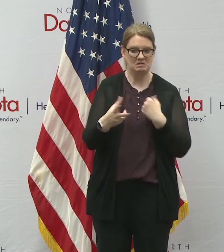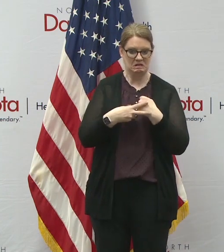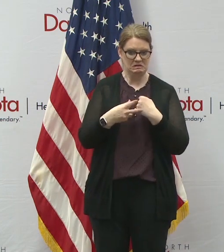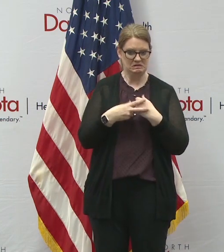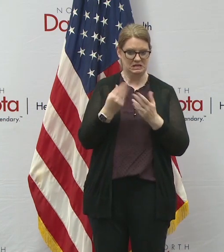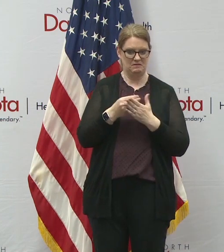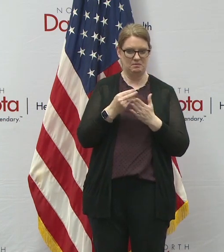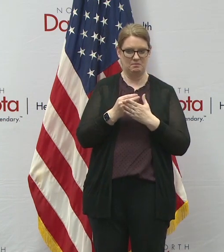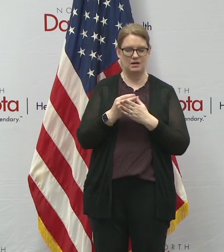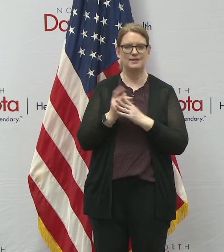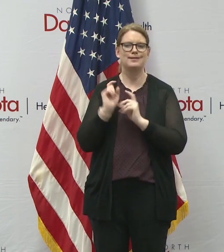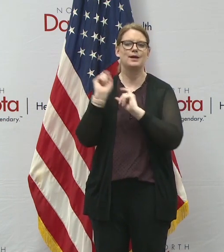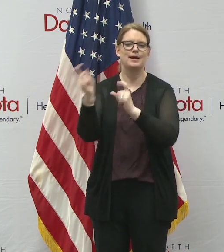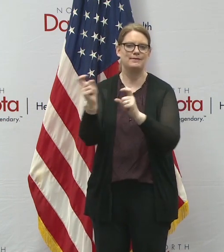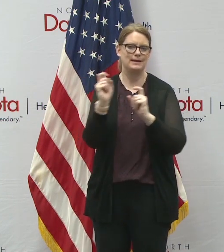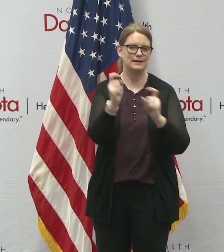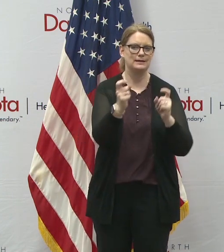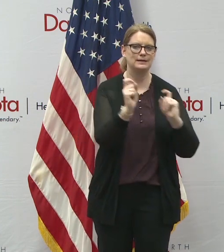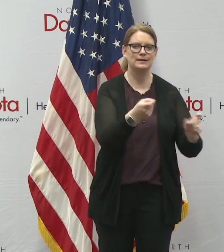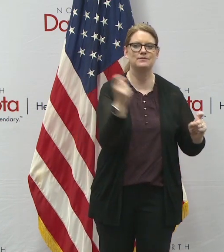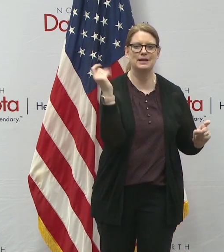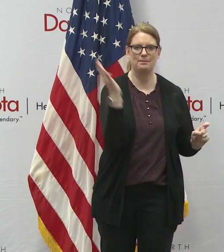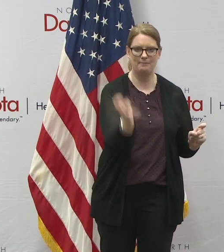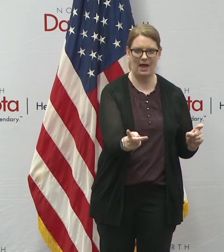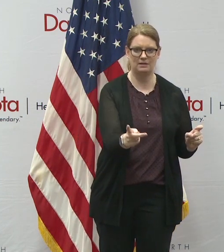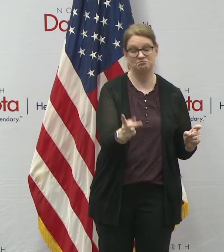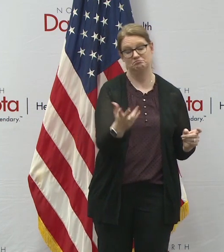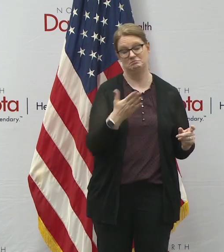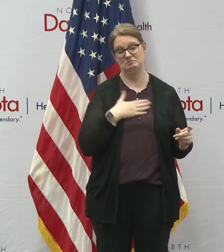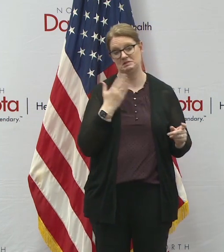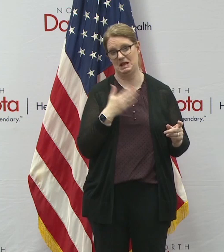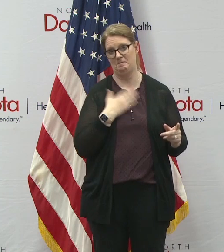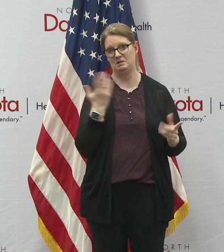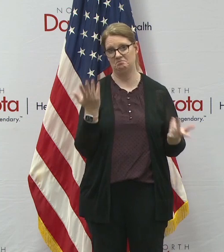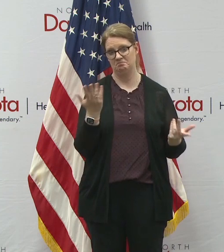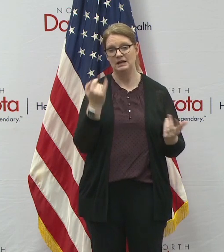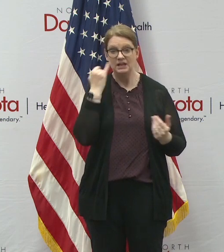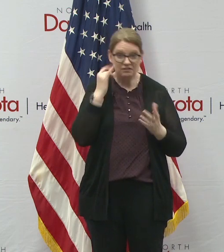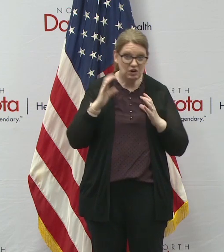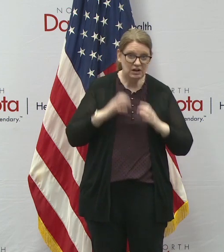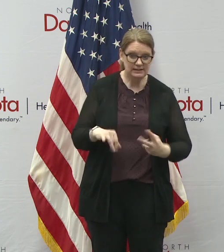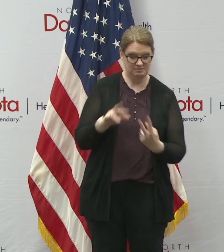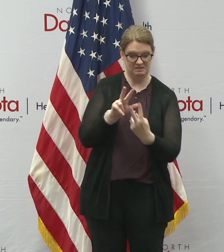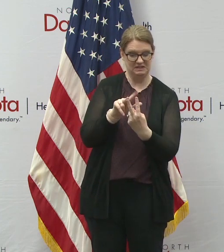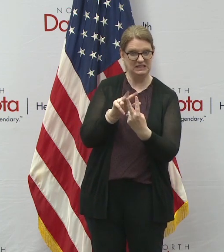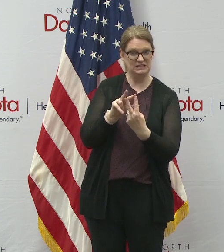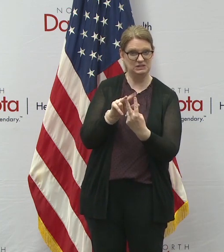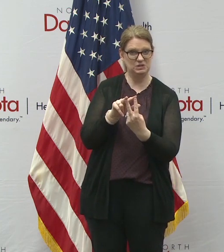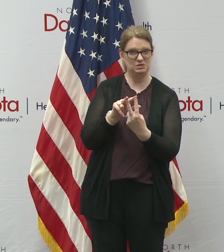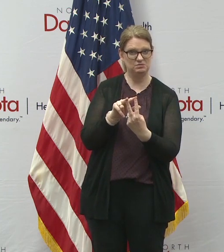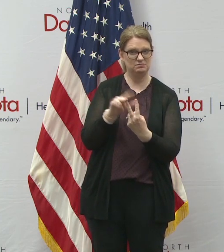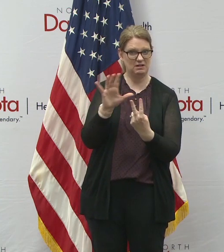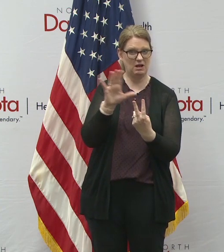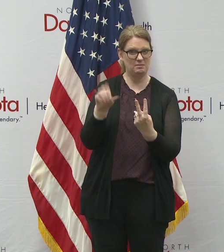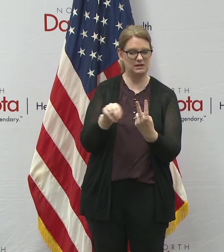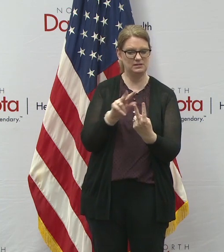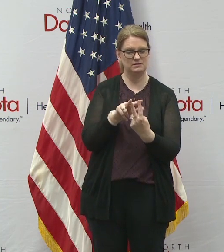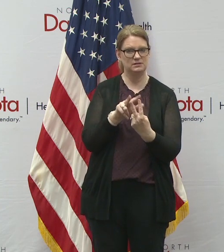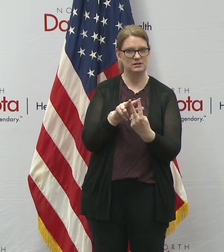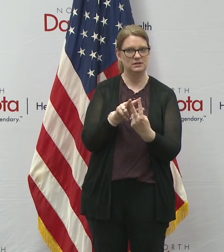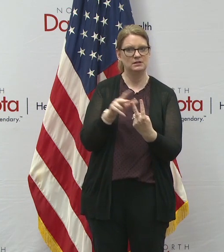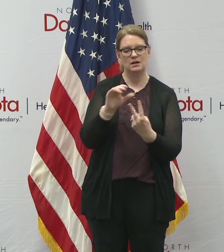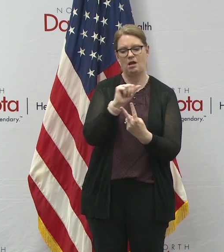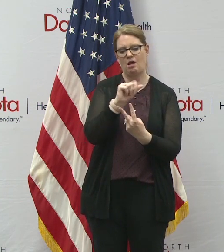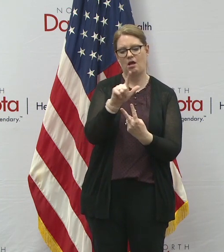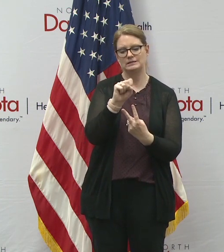COVID-19 pandemic. So this is good news. If you are a customer of either of these two leading companies, customers of Allstate